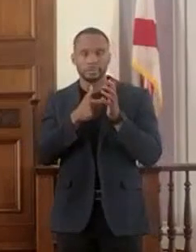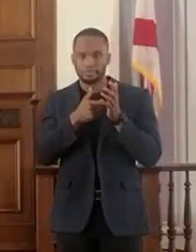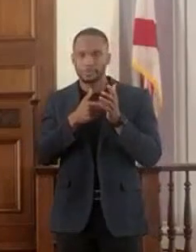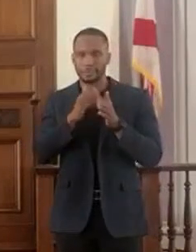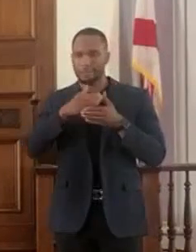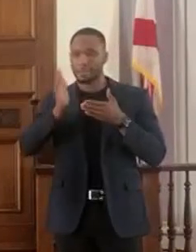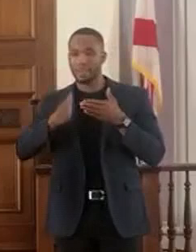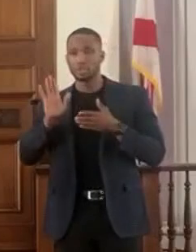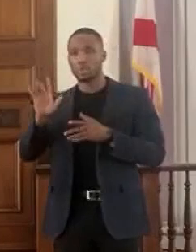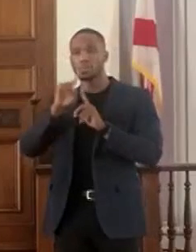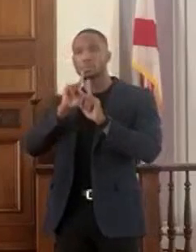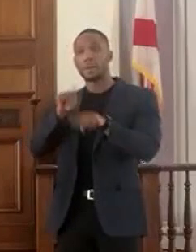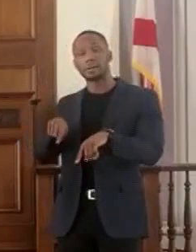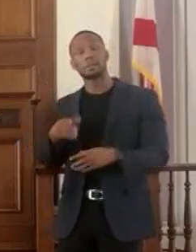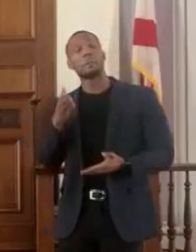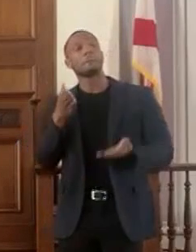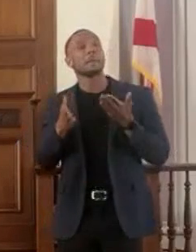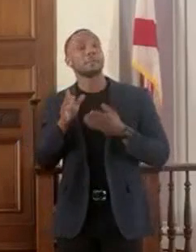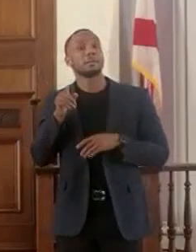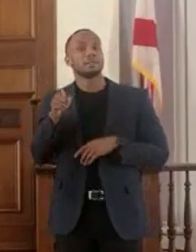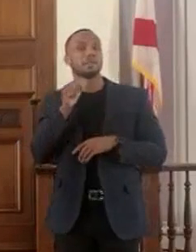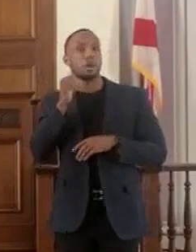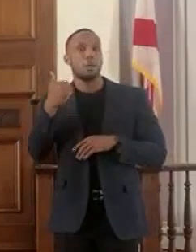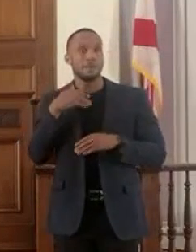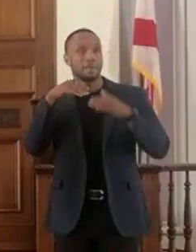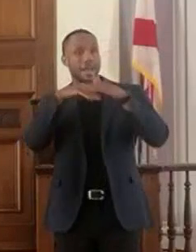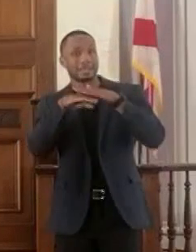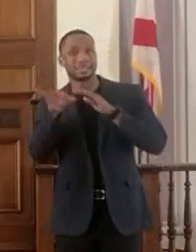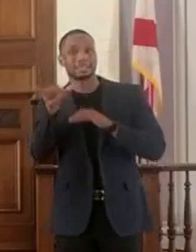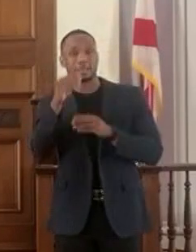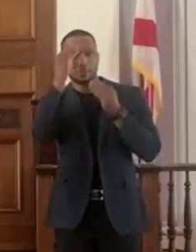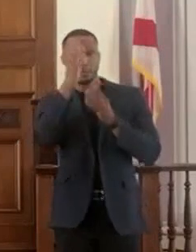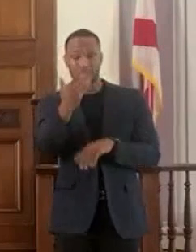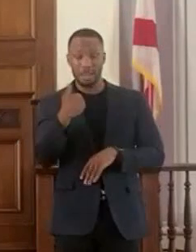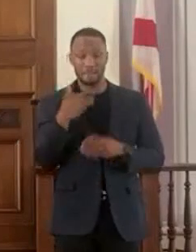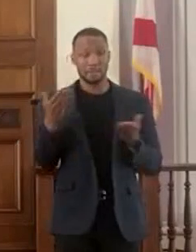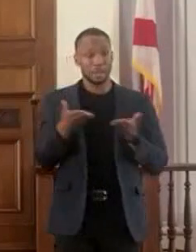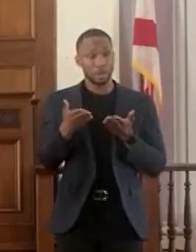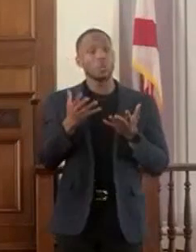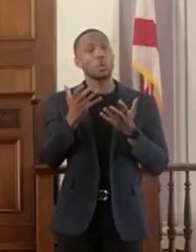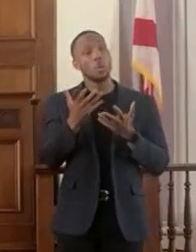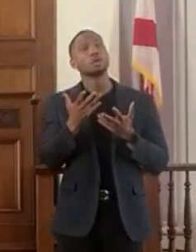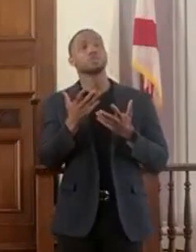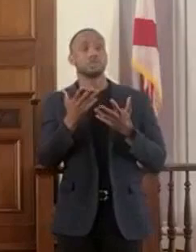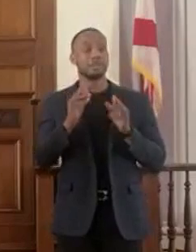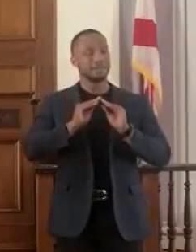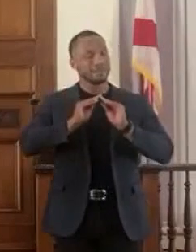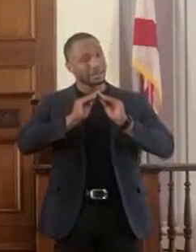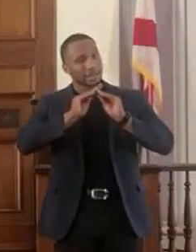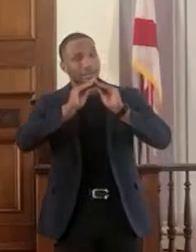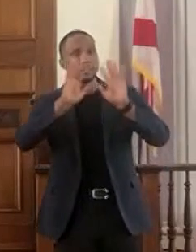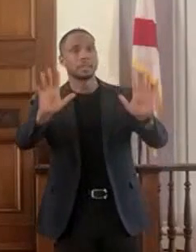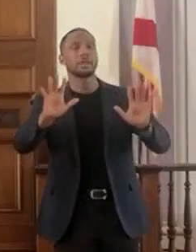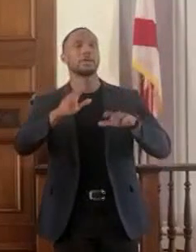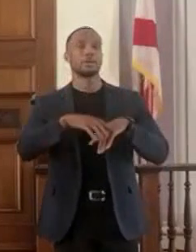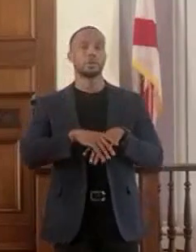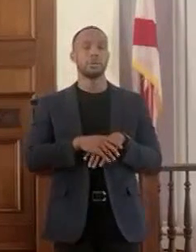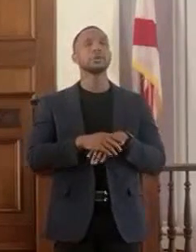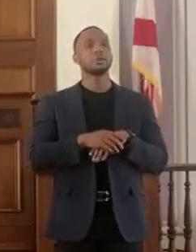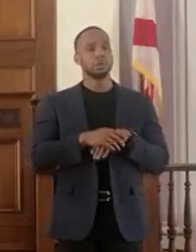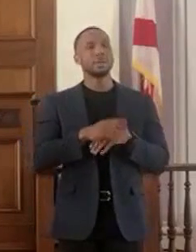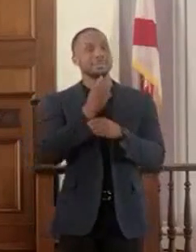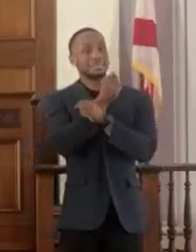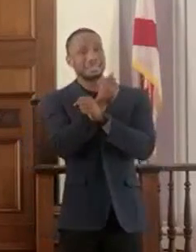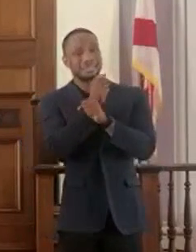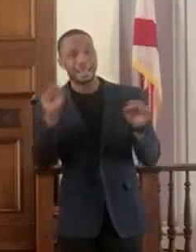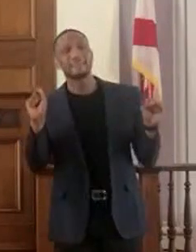drop the mandate. What's your response to those requests? Well, maybe they don't have access to the same information I have, and we want to be abundantly clear and abundantly